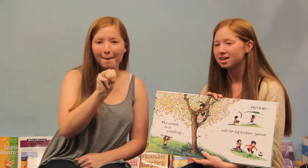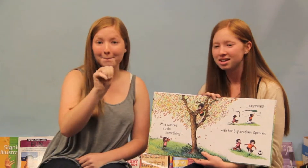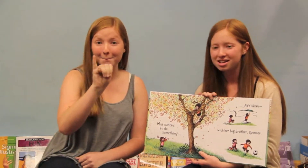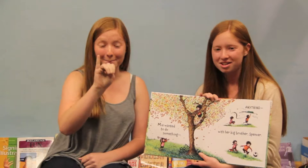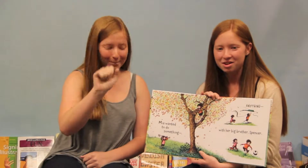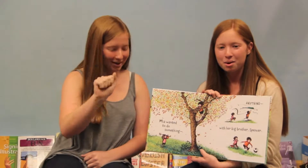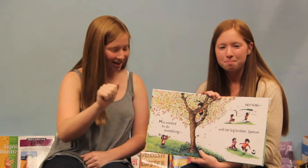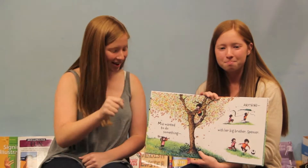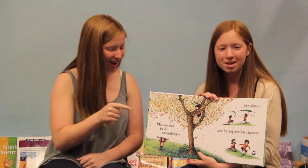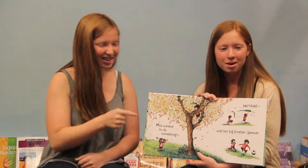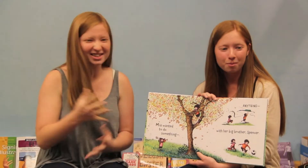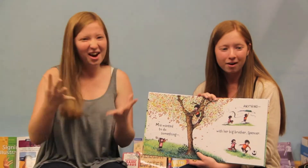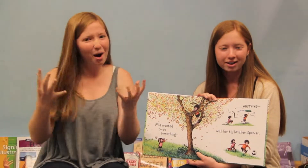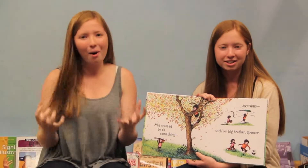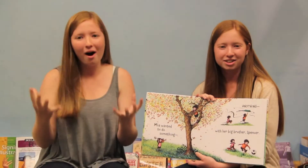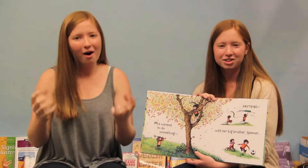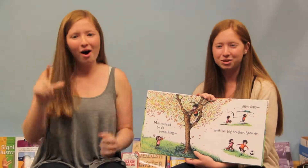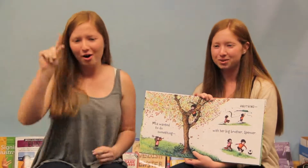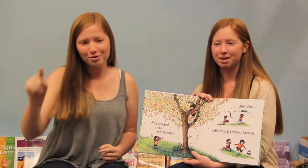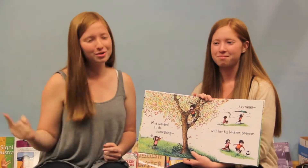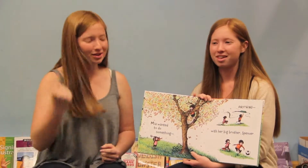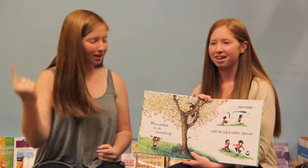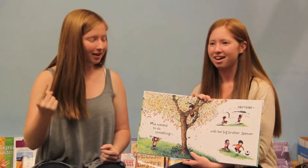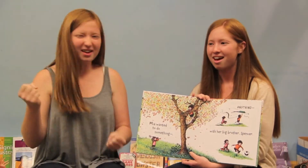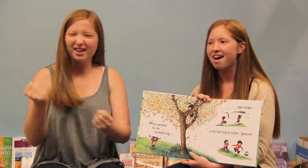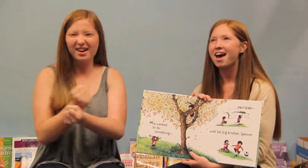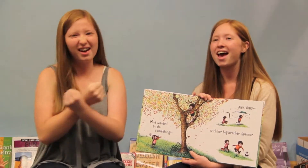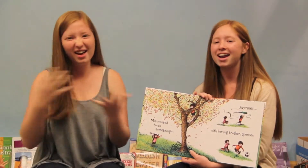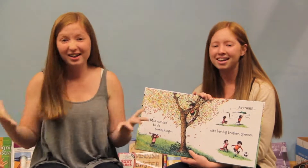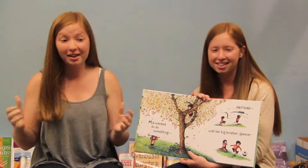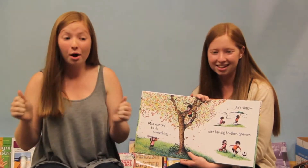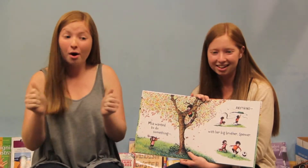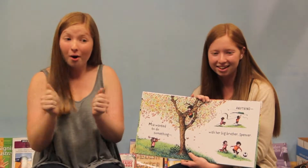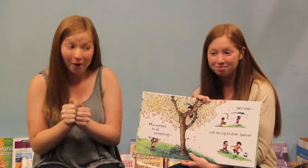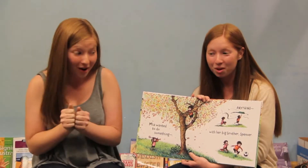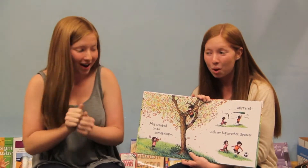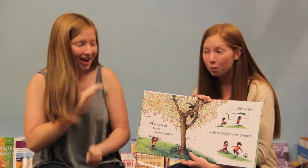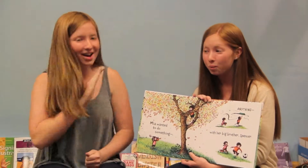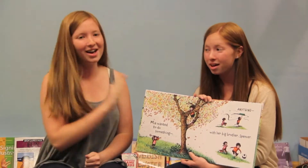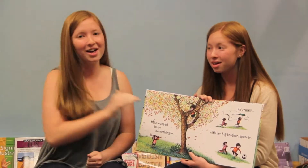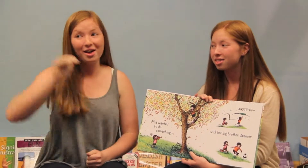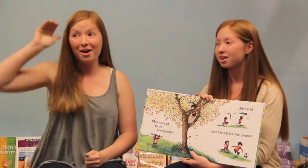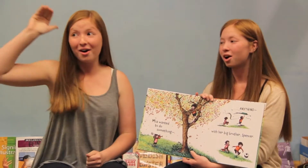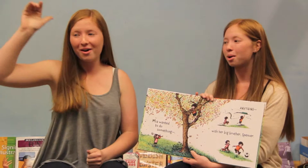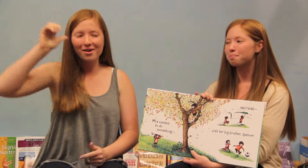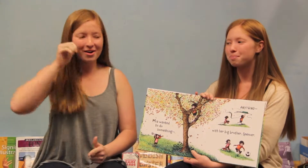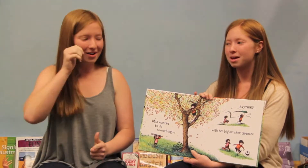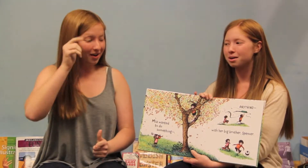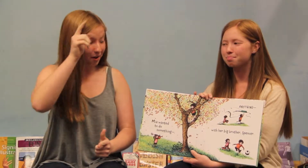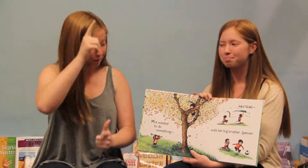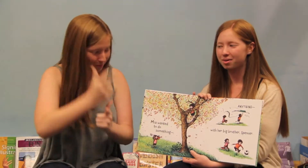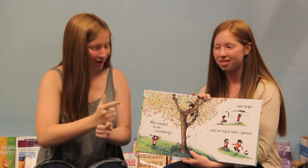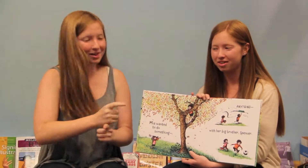Mia wanted to do something anything with her big brother